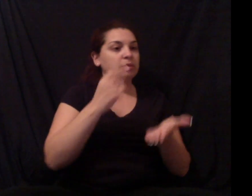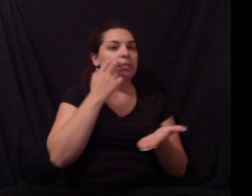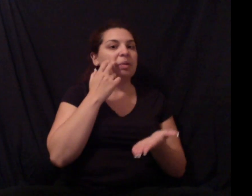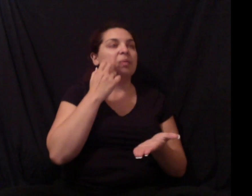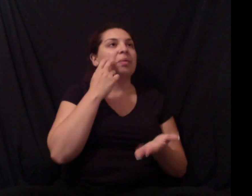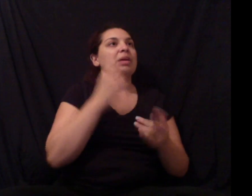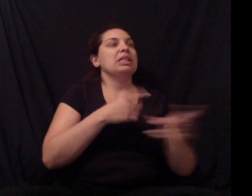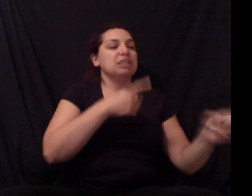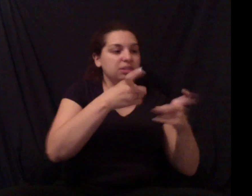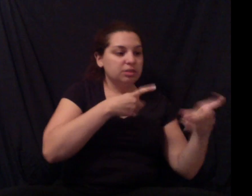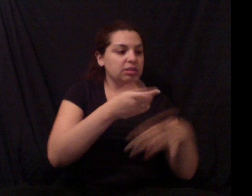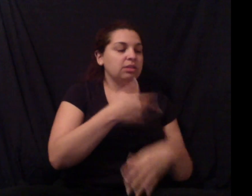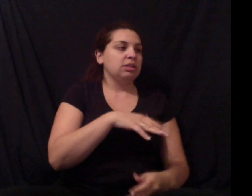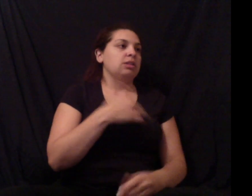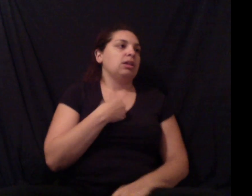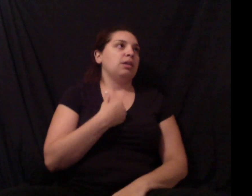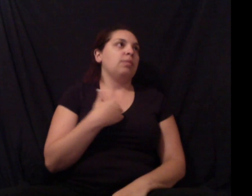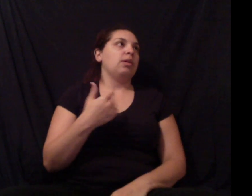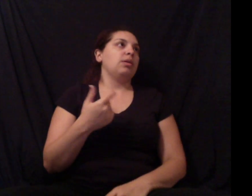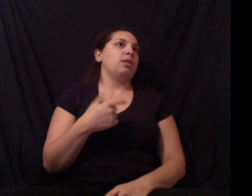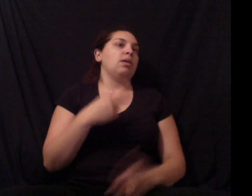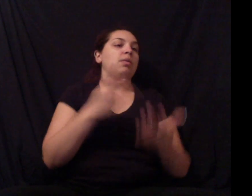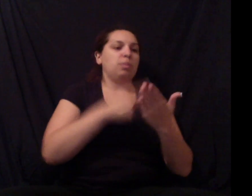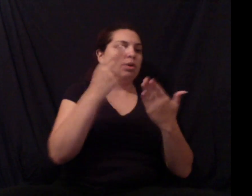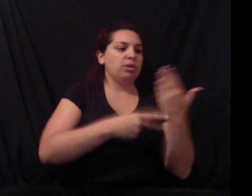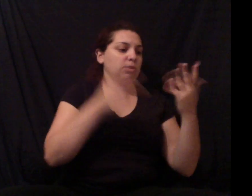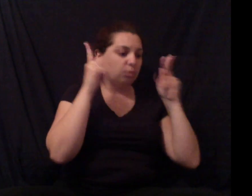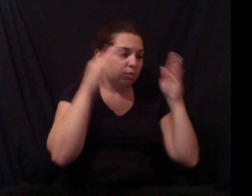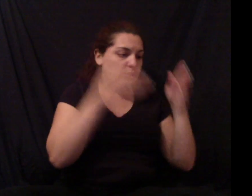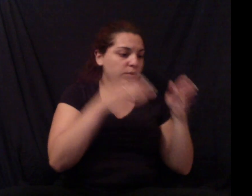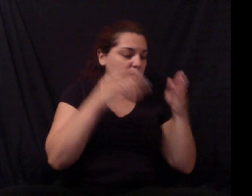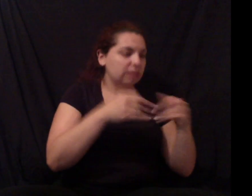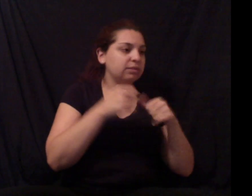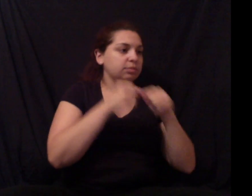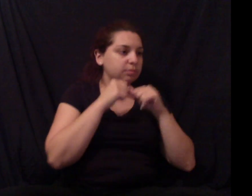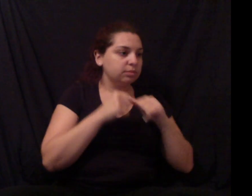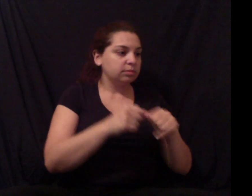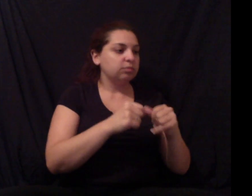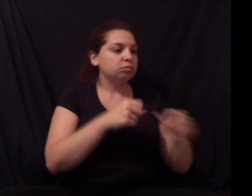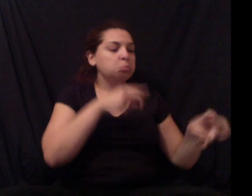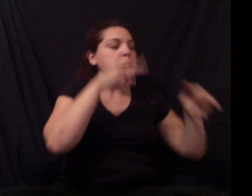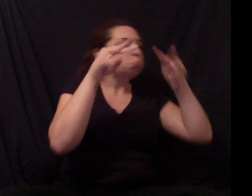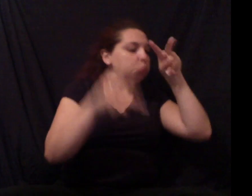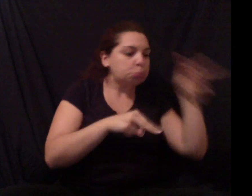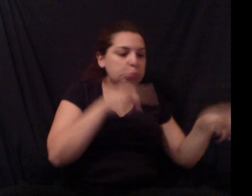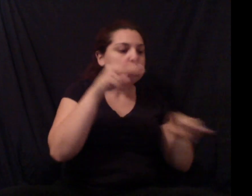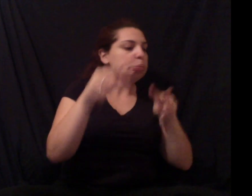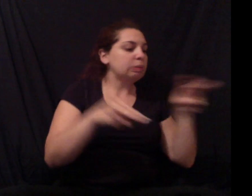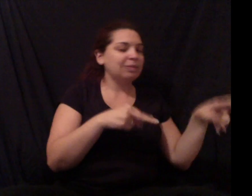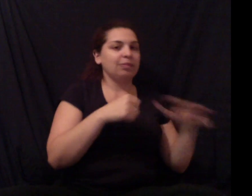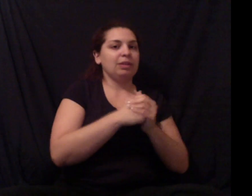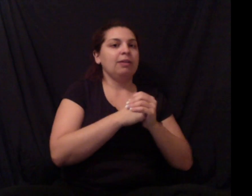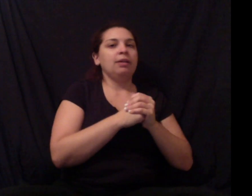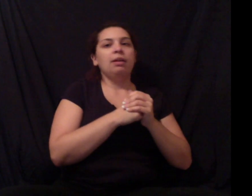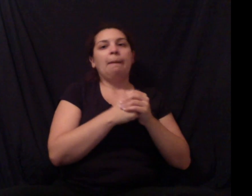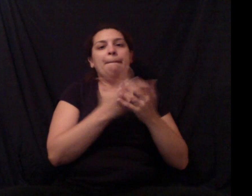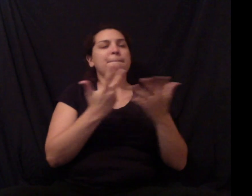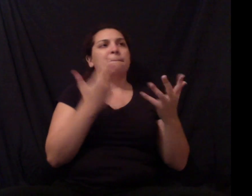just managing it. And of course, I'm kind of a project oriented guy, so I like to keep a watch on everything. And I don't